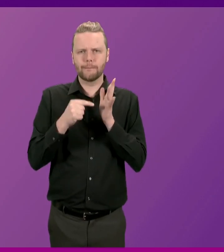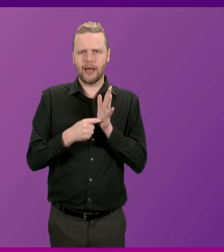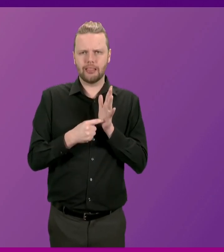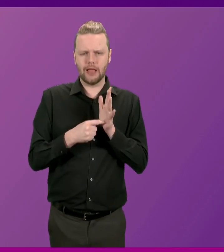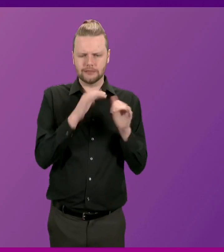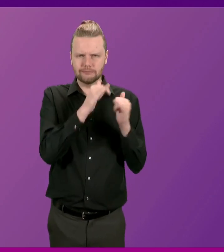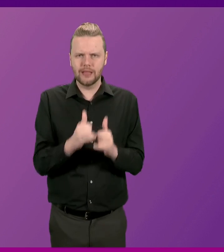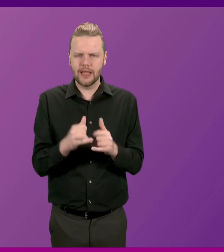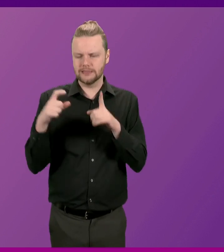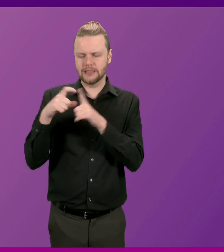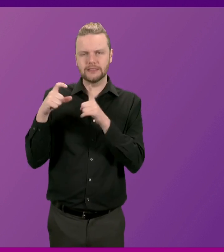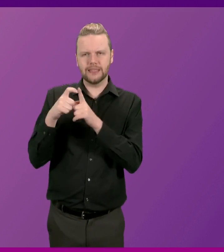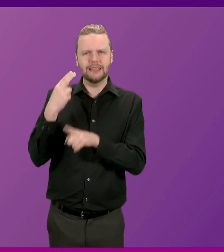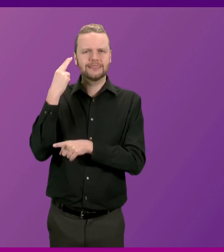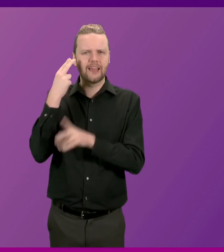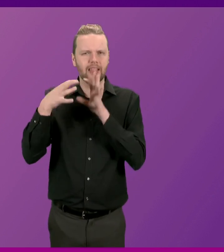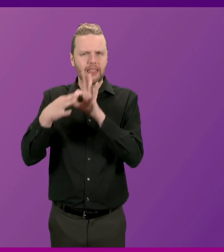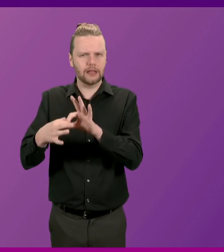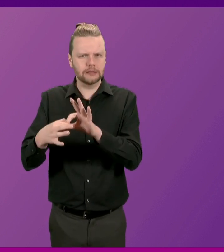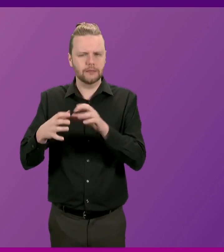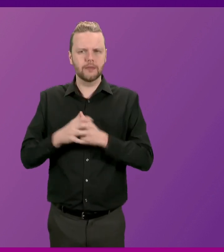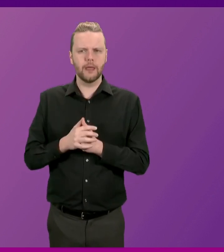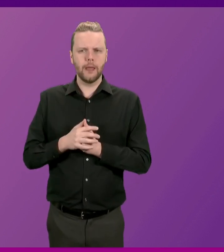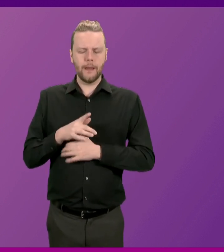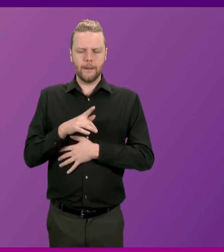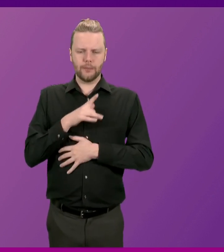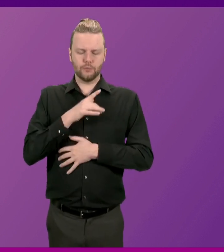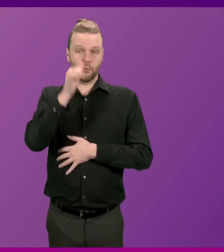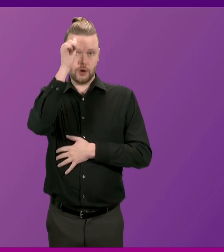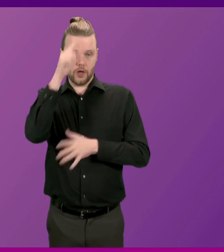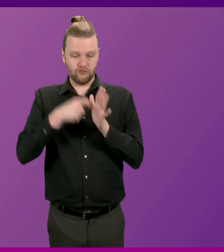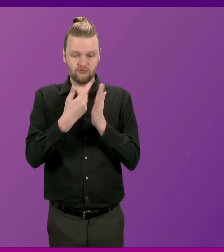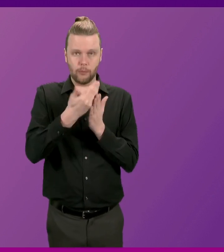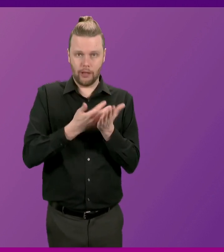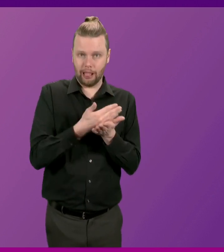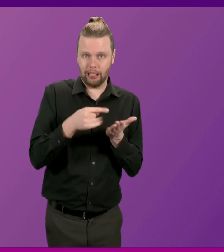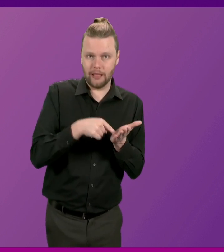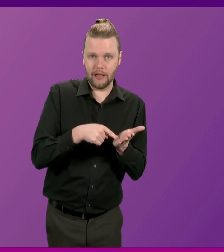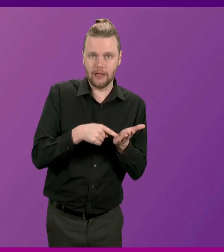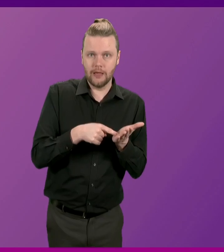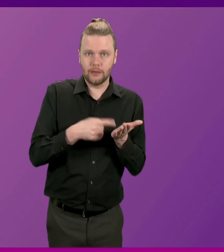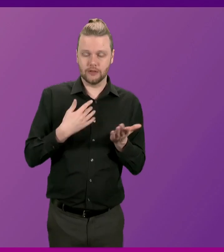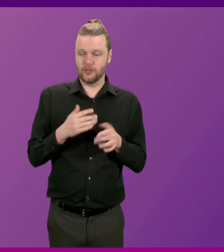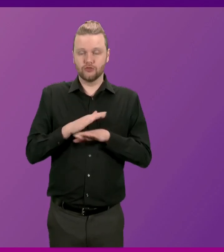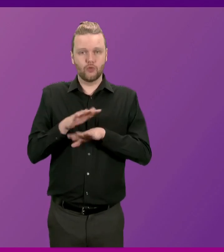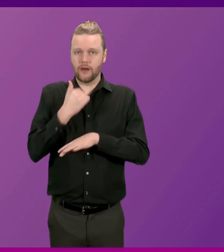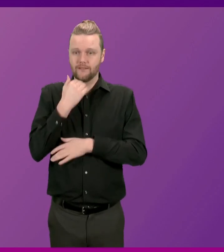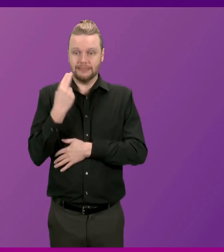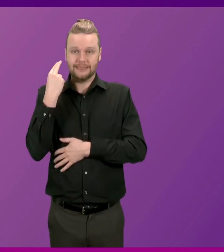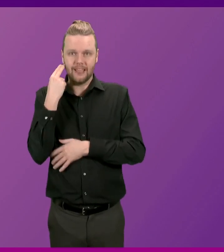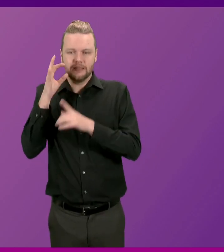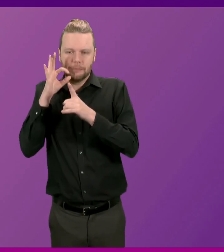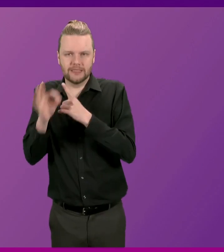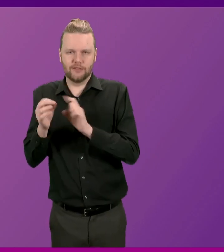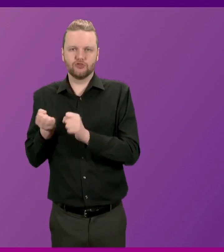DeafLinks pilot. Because we know, and your report is very clear, the lack of deaf-specific services is a